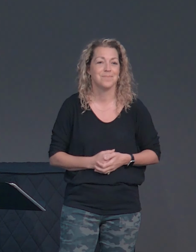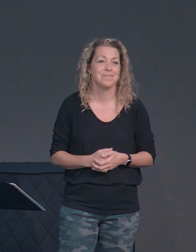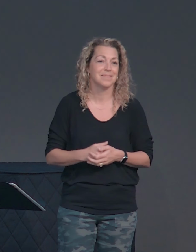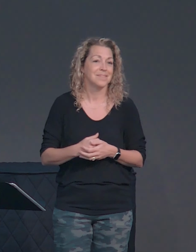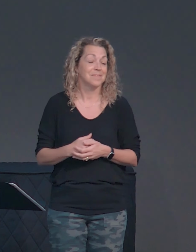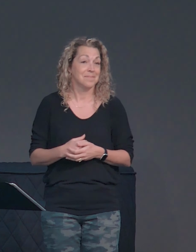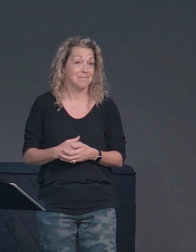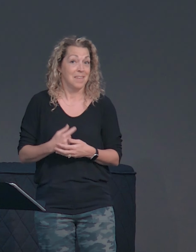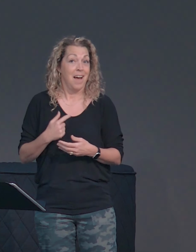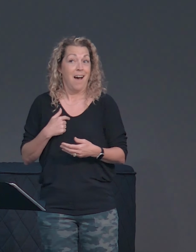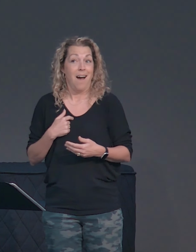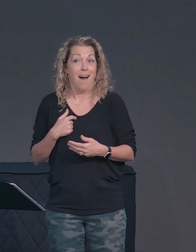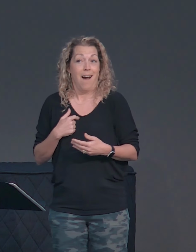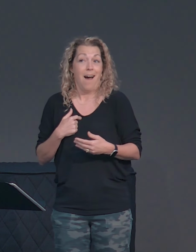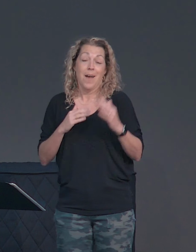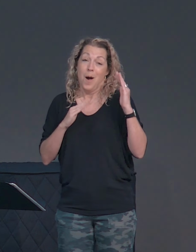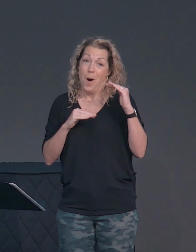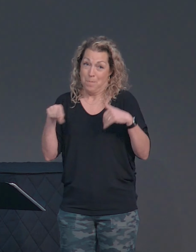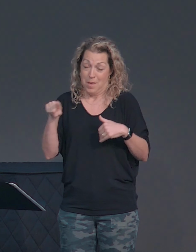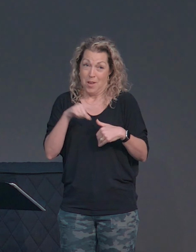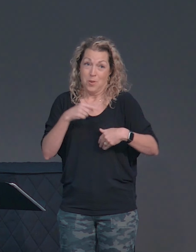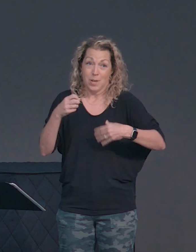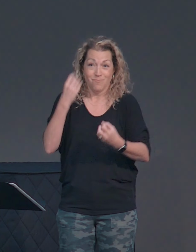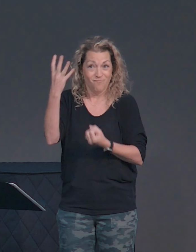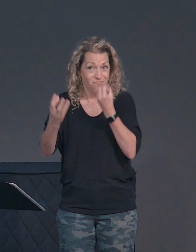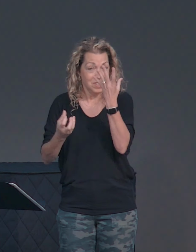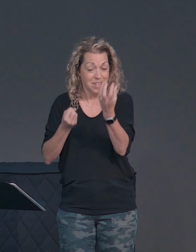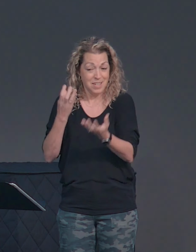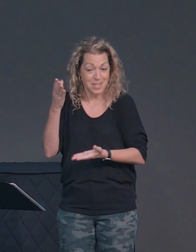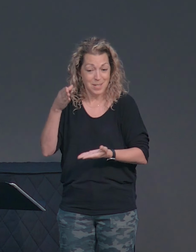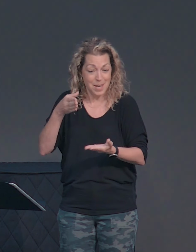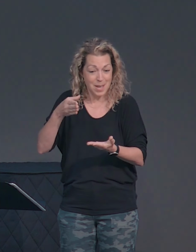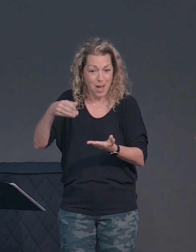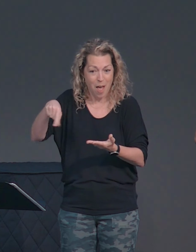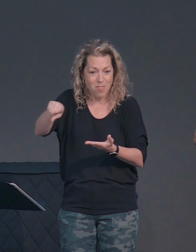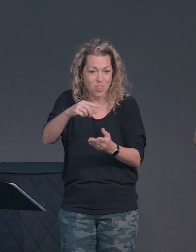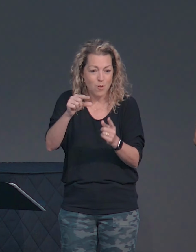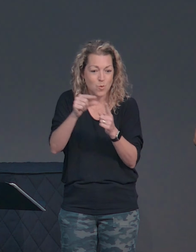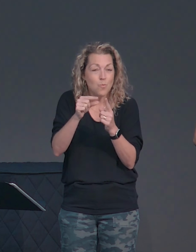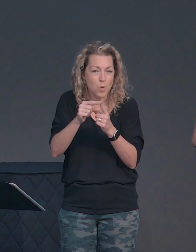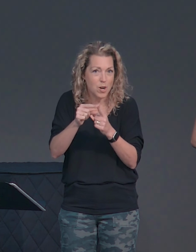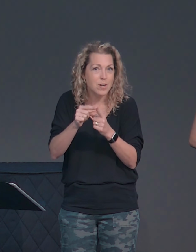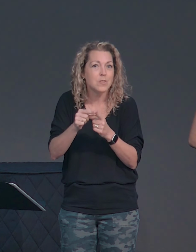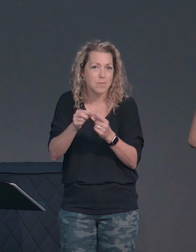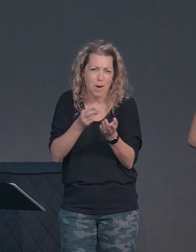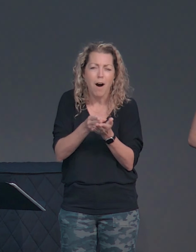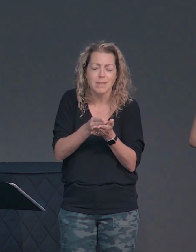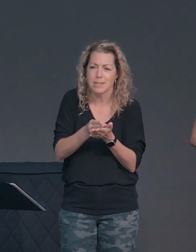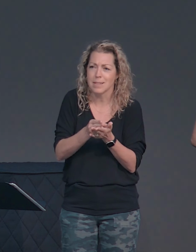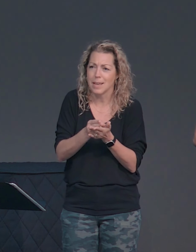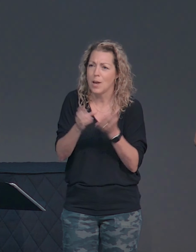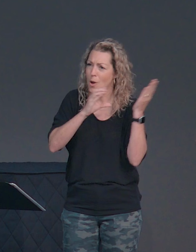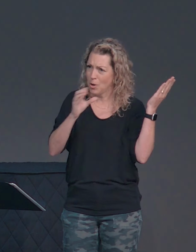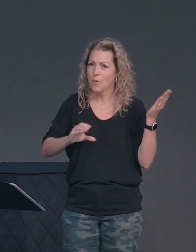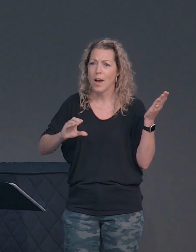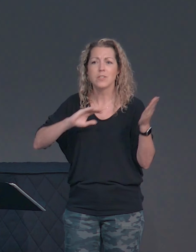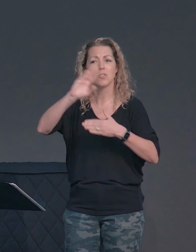That you're able to sing those words honestly this morning. Christ is all we have, and Christ is all we